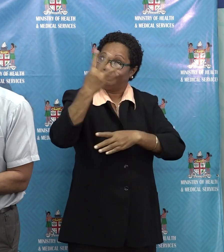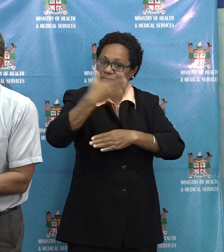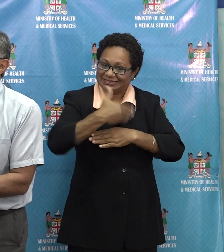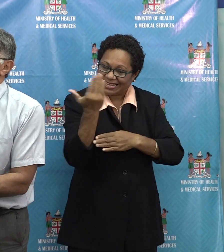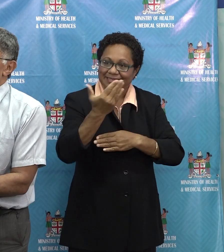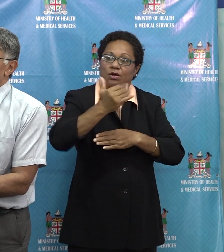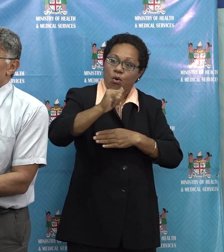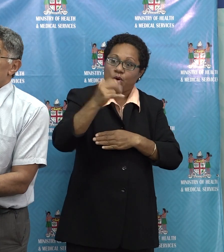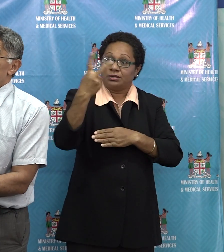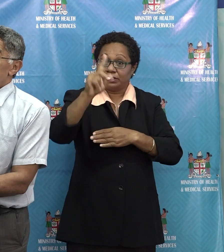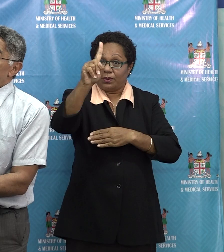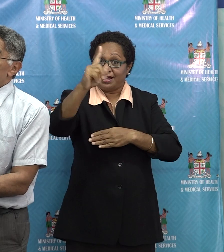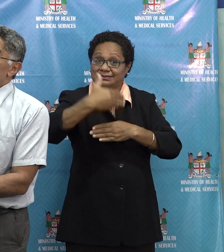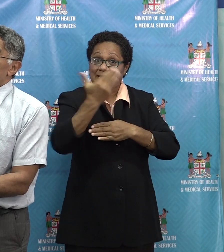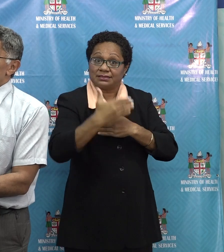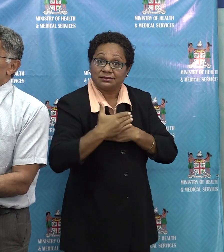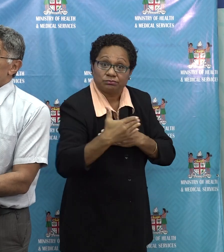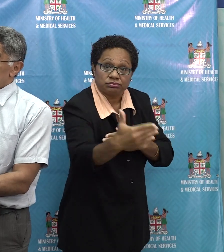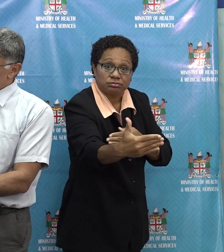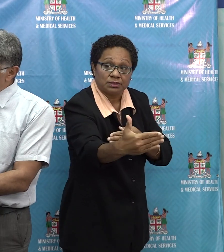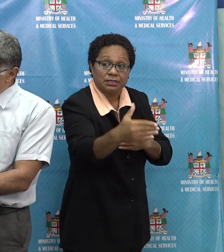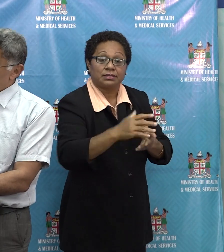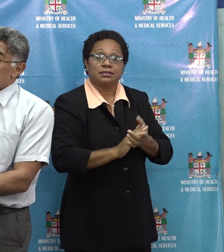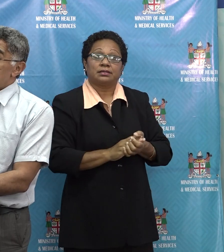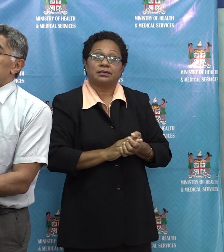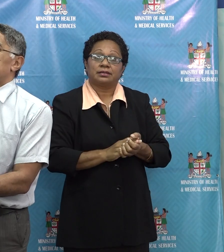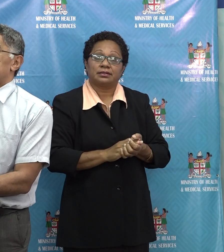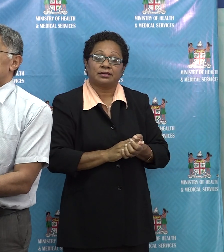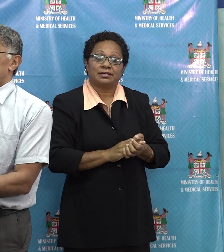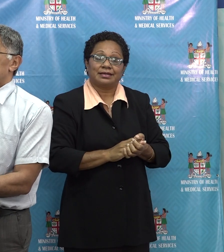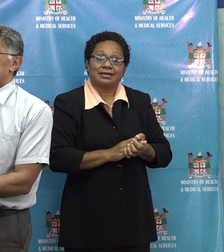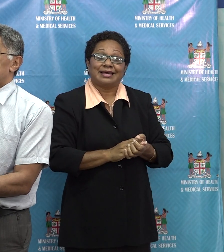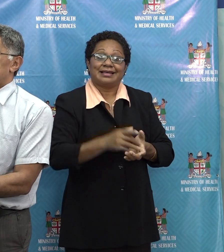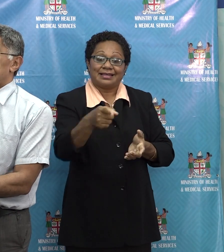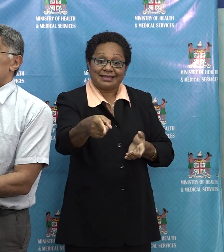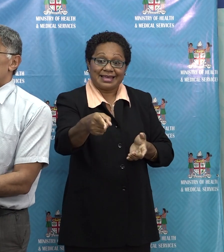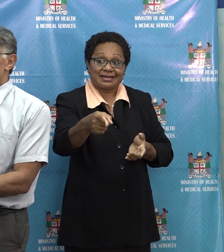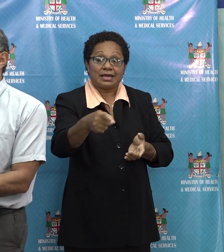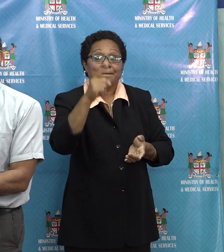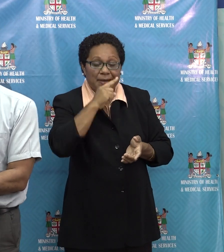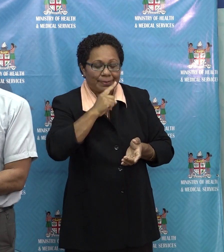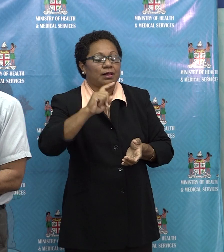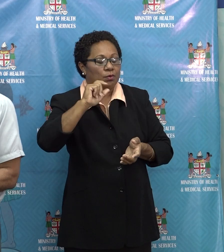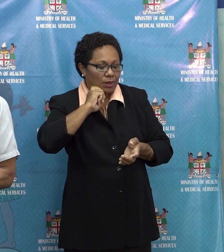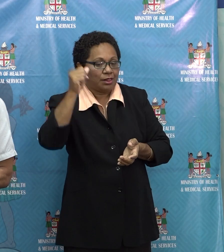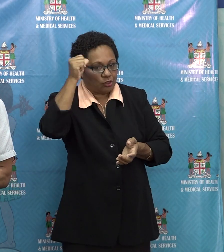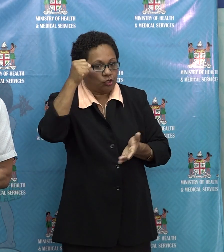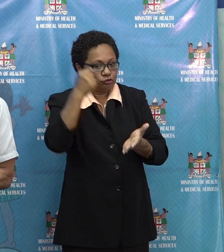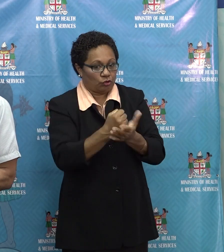days, the public will expect that that severe lockdown must work. There's no chance that it cannot